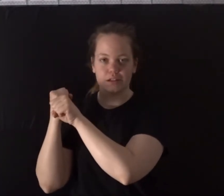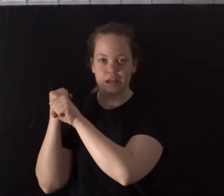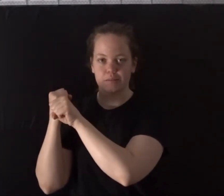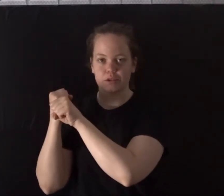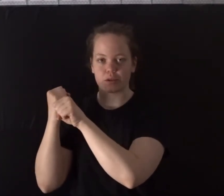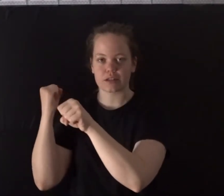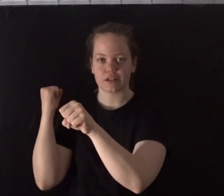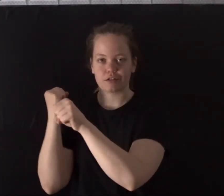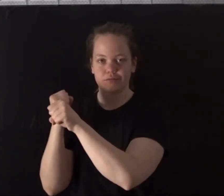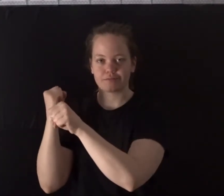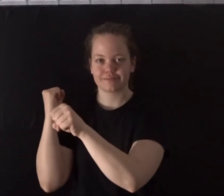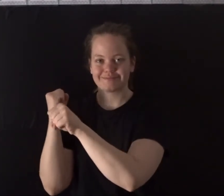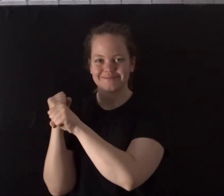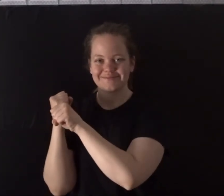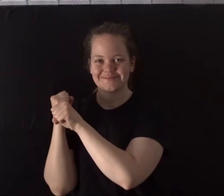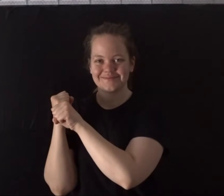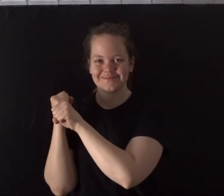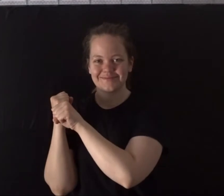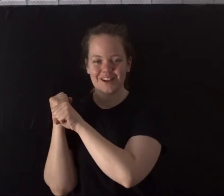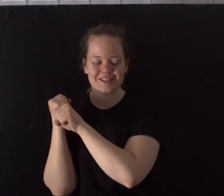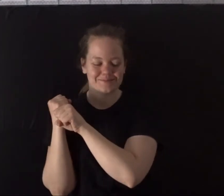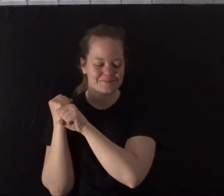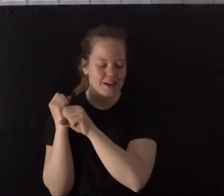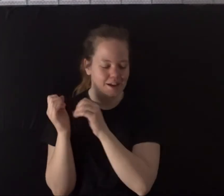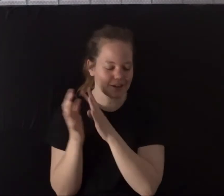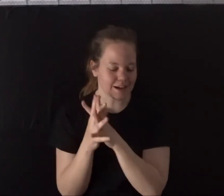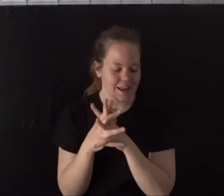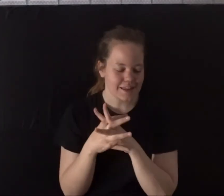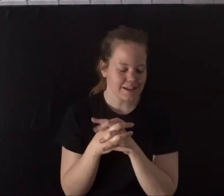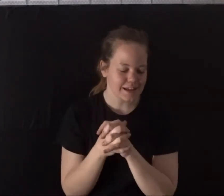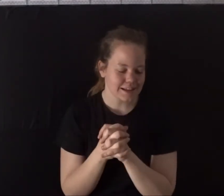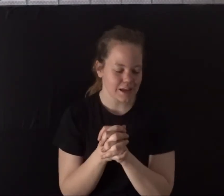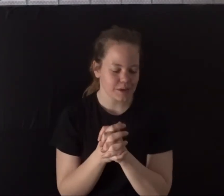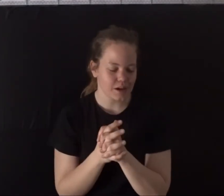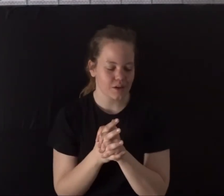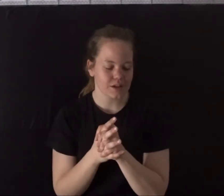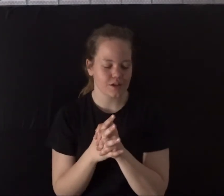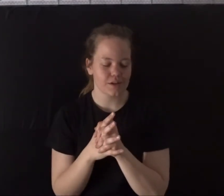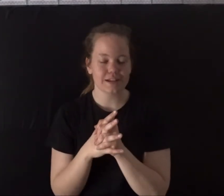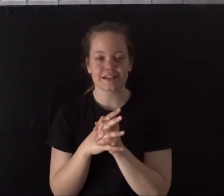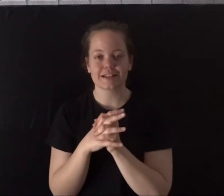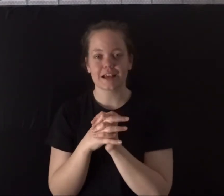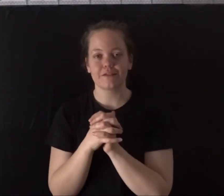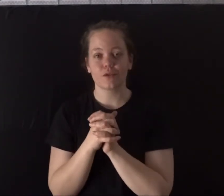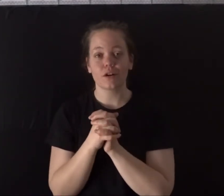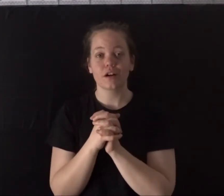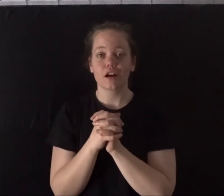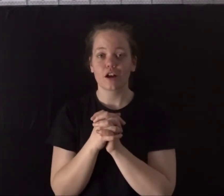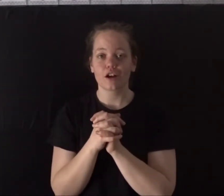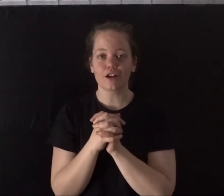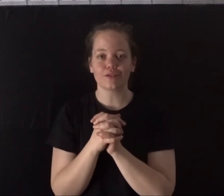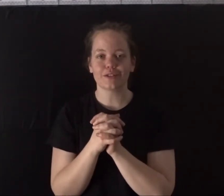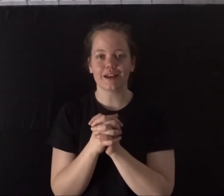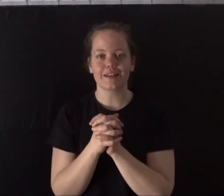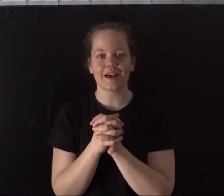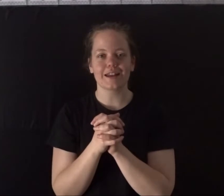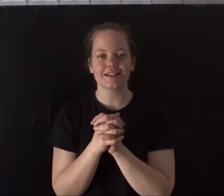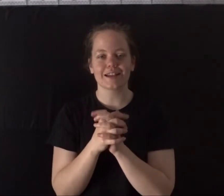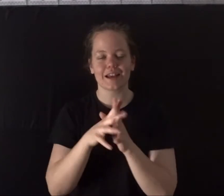tap twice here. Awesome. Alright, the next sign we are going to do is the sign for golf. And that is, again,